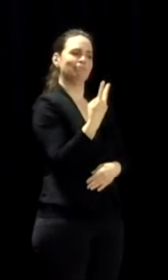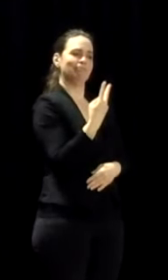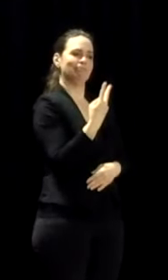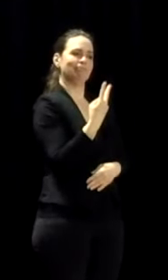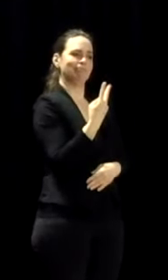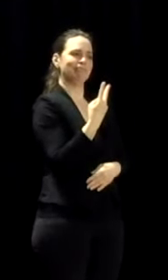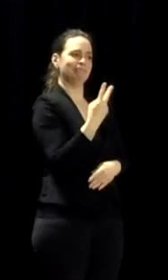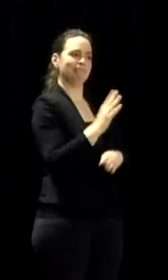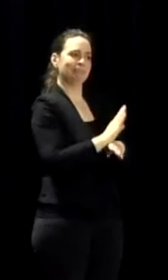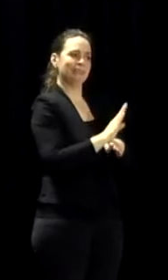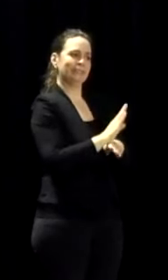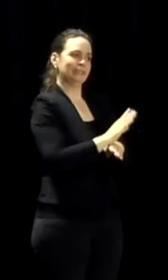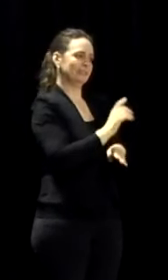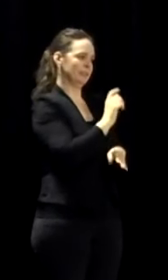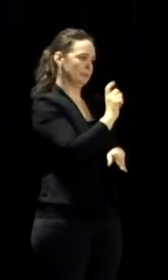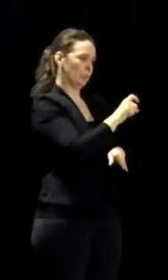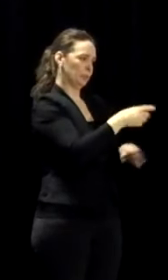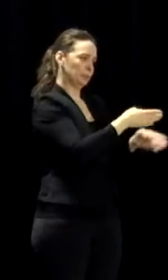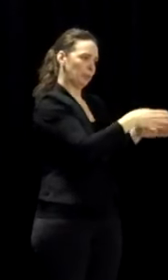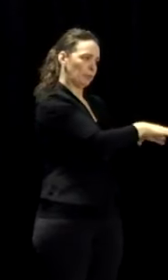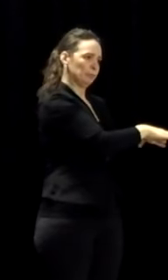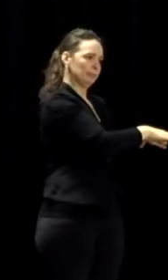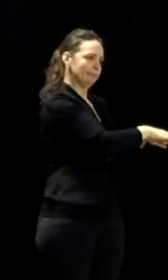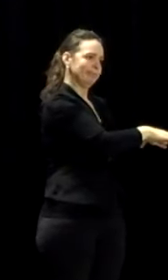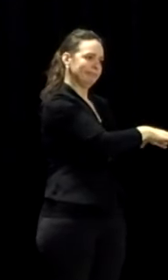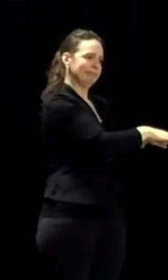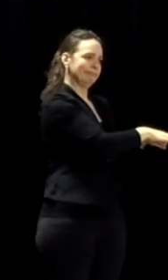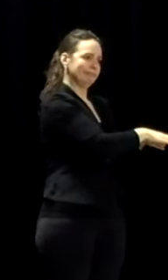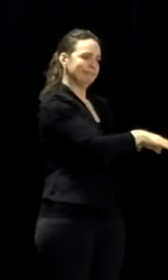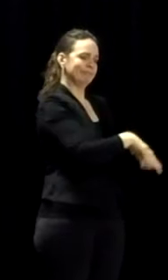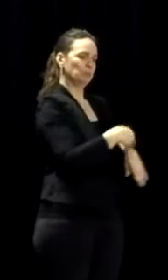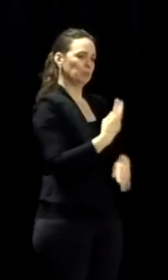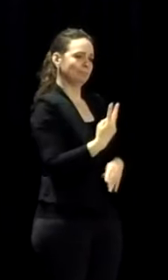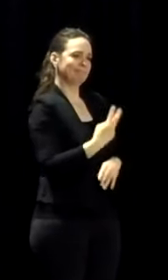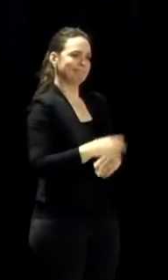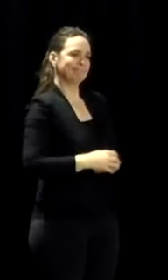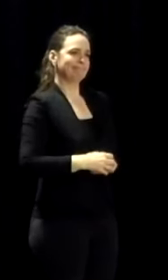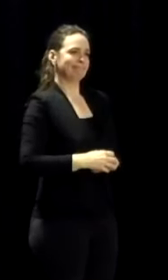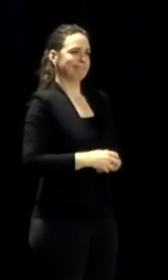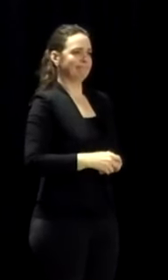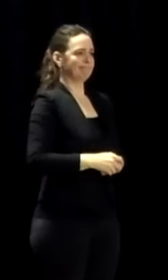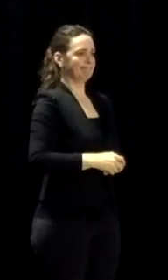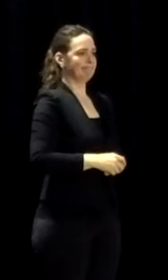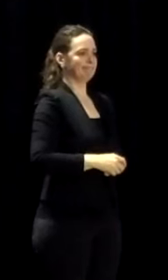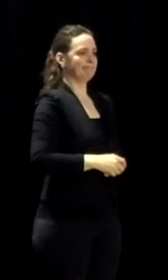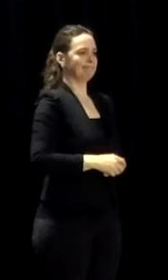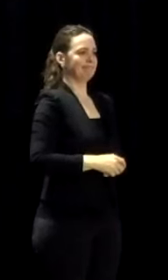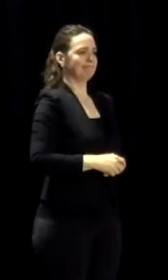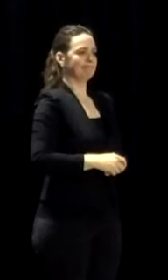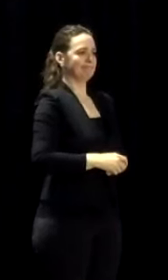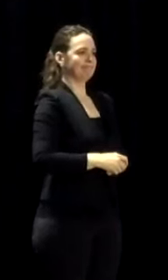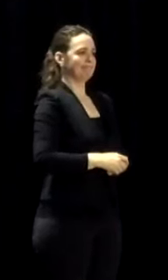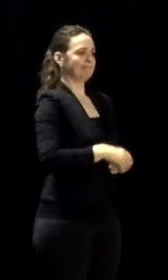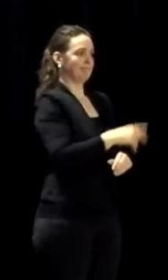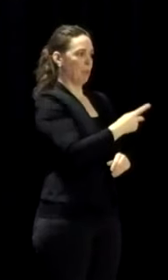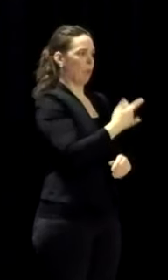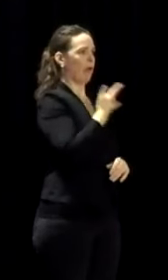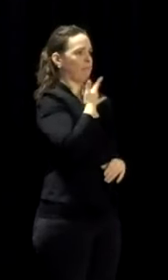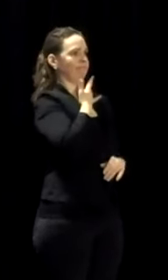made aware of within the past 24 hours. In both cases, they were addressed and the situation